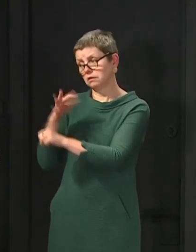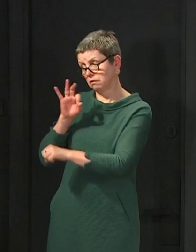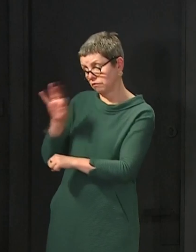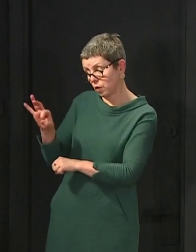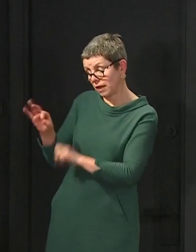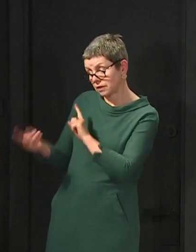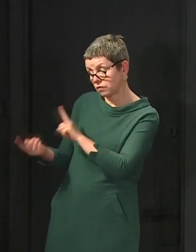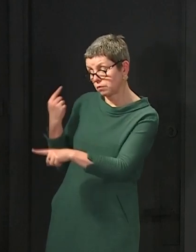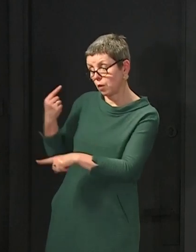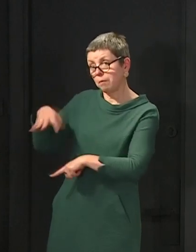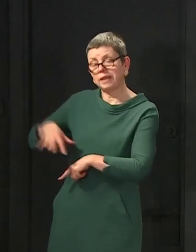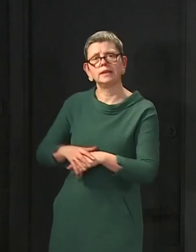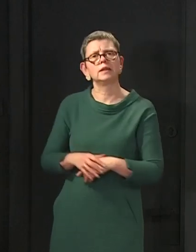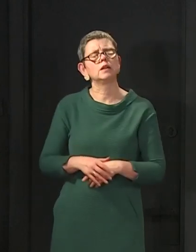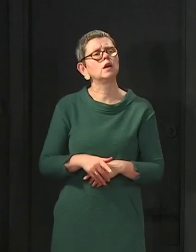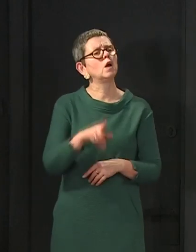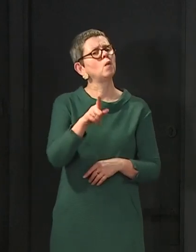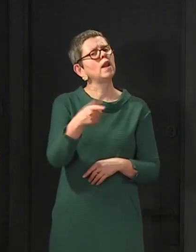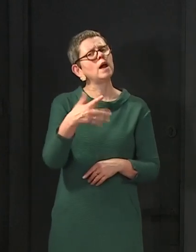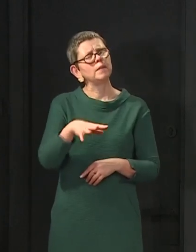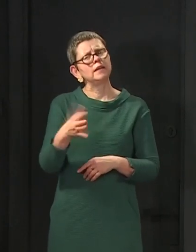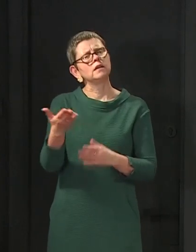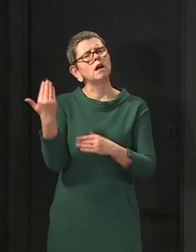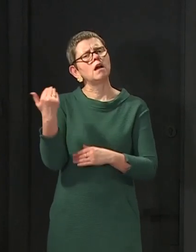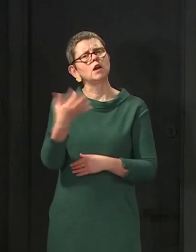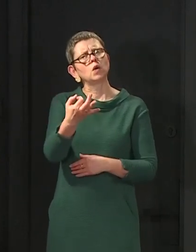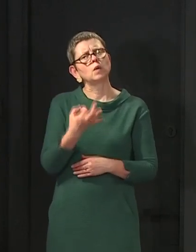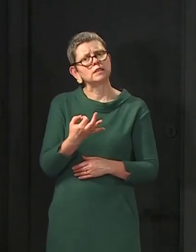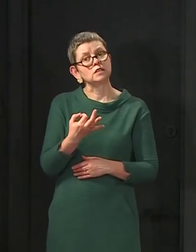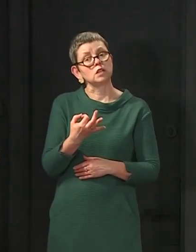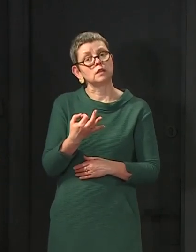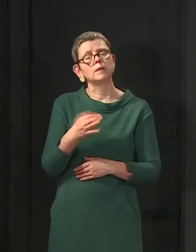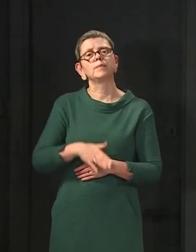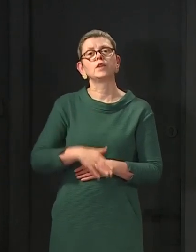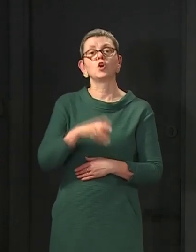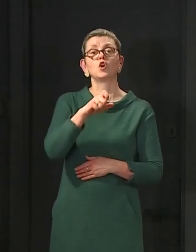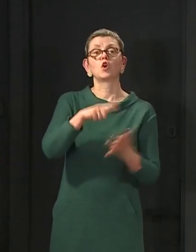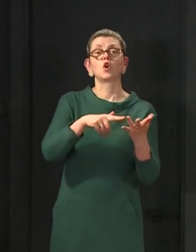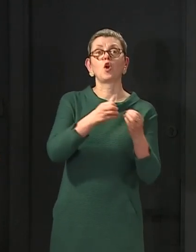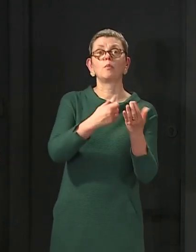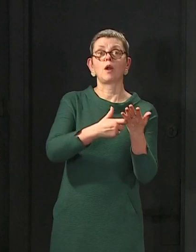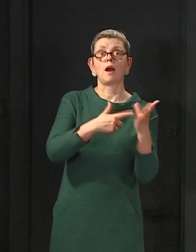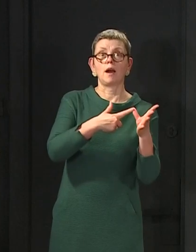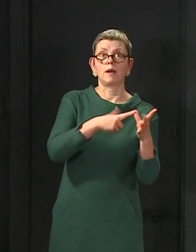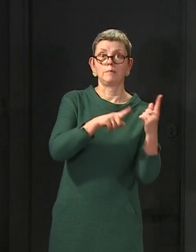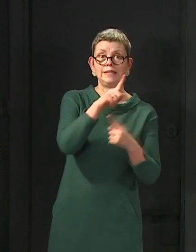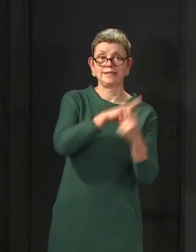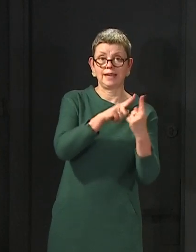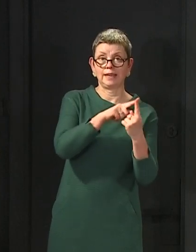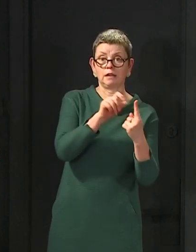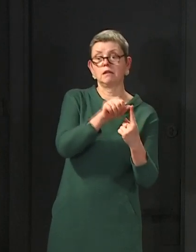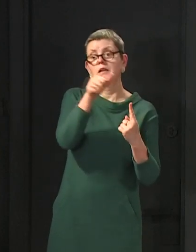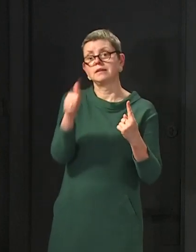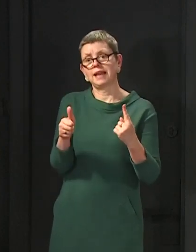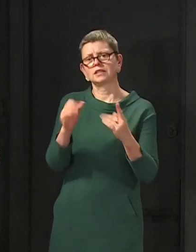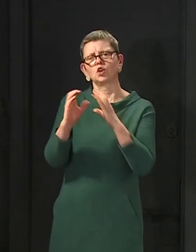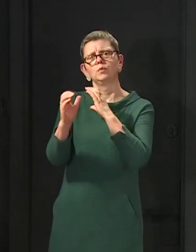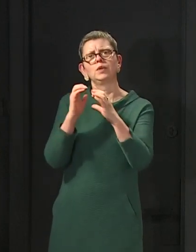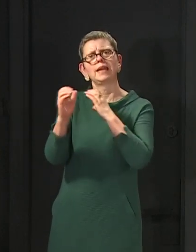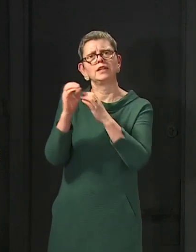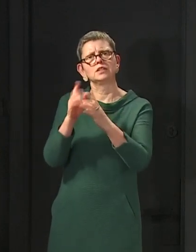As I said earlier, I don't know if you heard in response to a previous question, there was a communications meeting after COBRA, and I hope that agreement will have been reached in